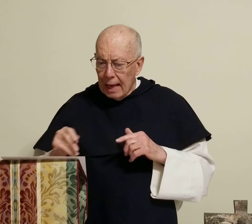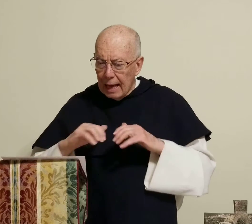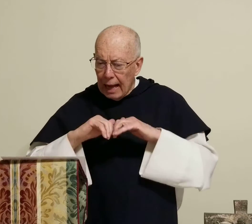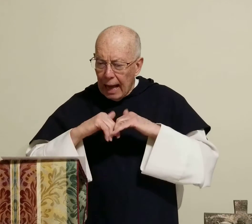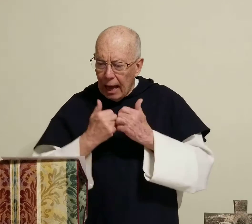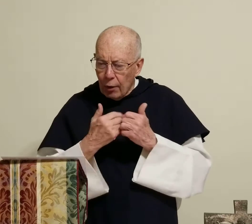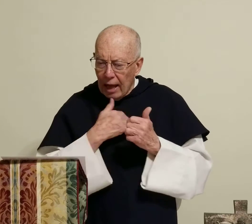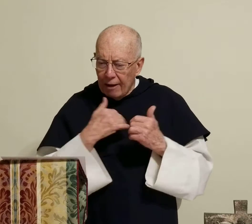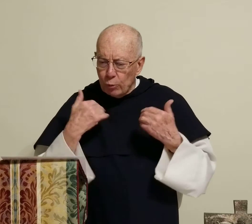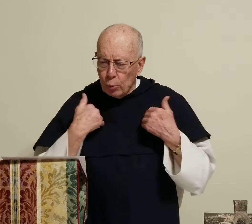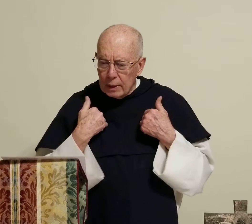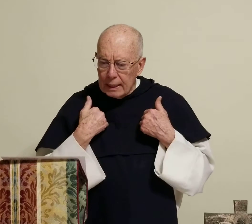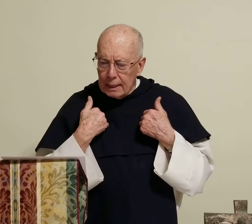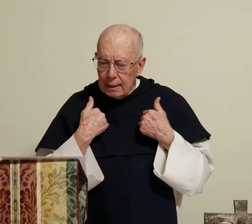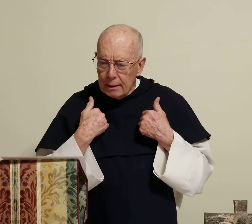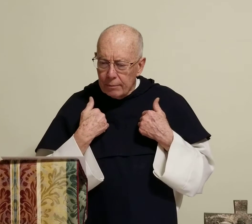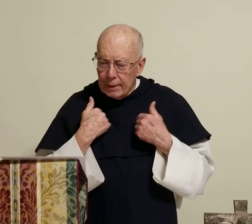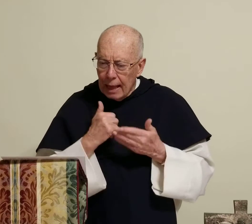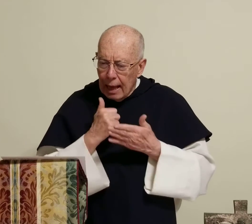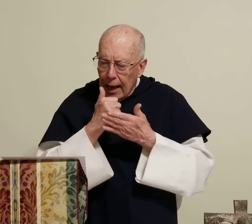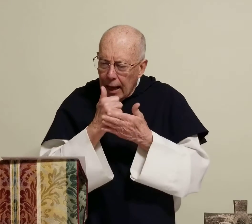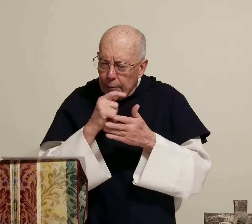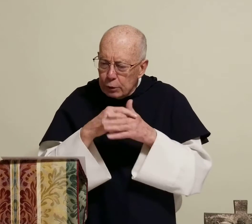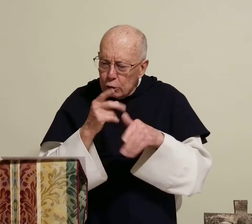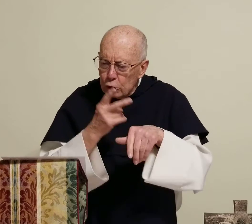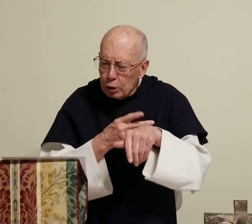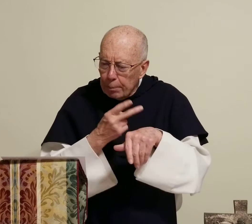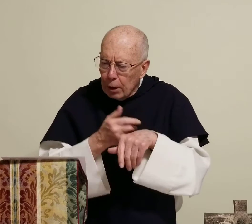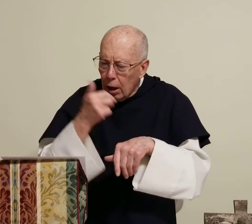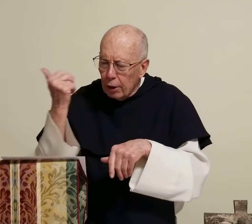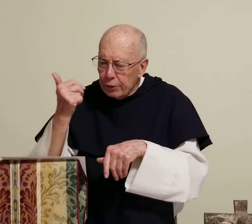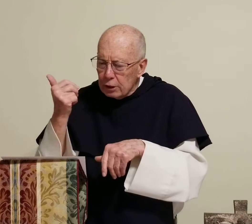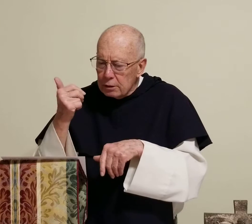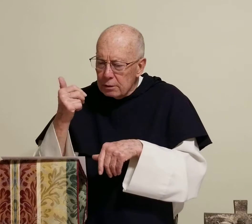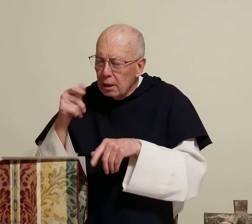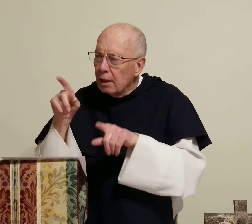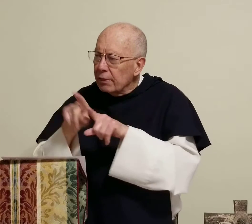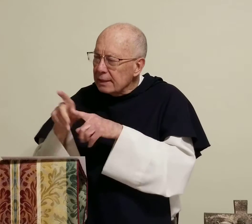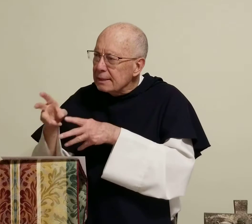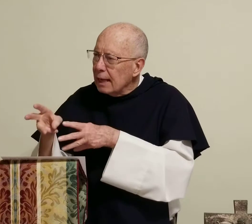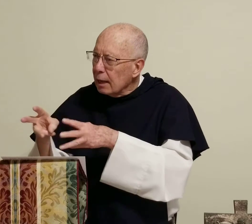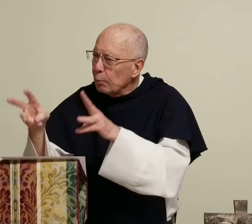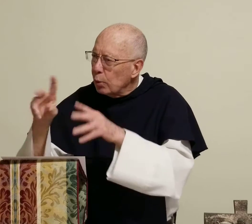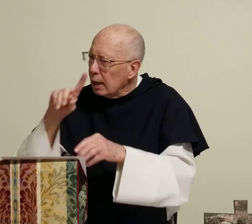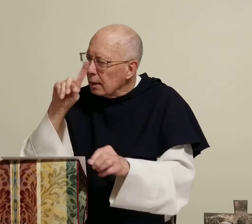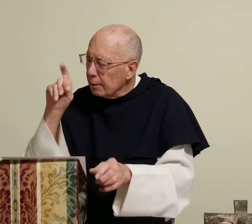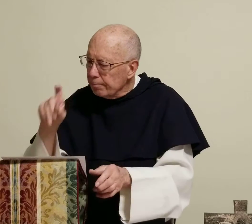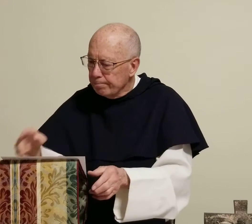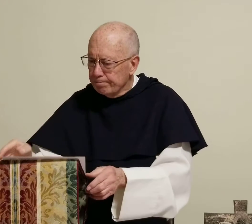and our enemy have to suffer others the same way.